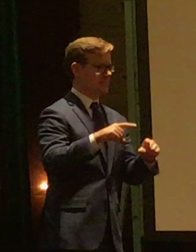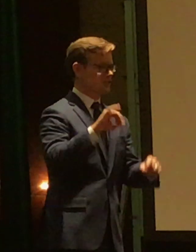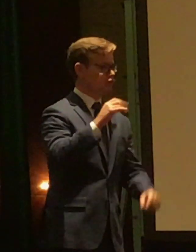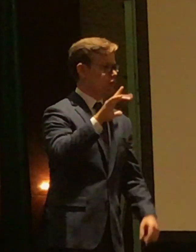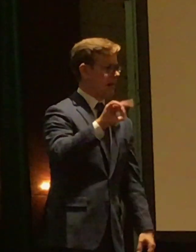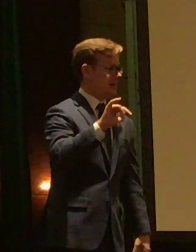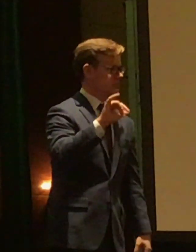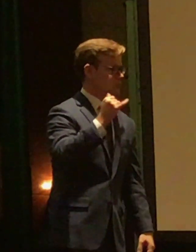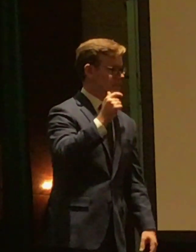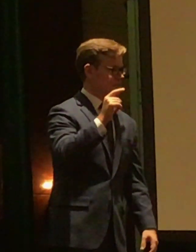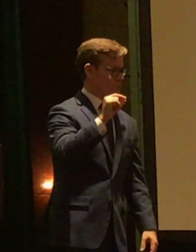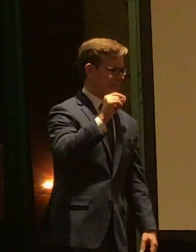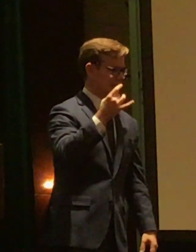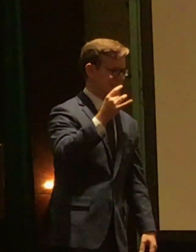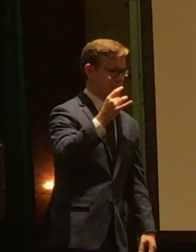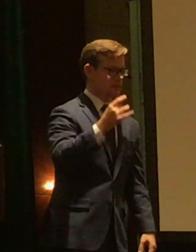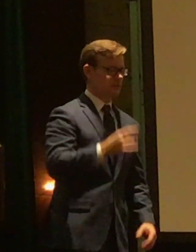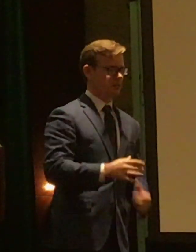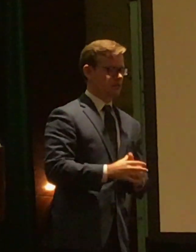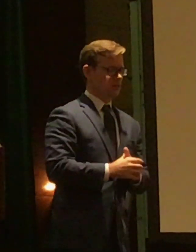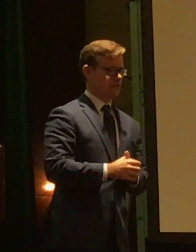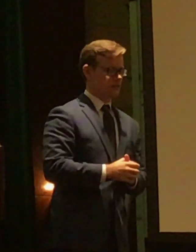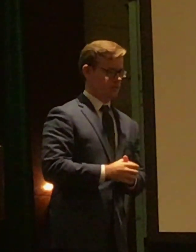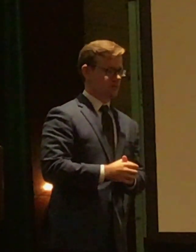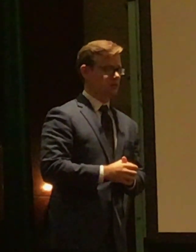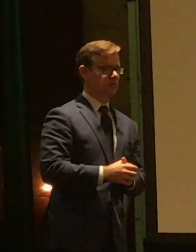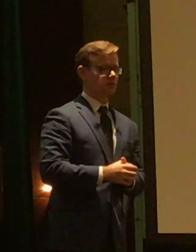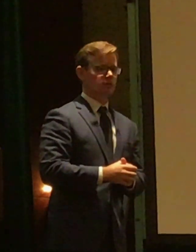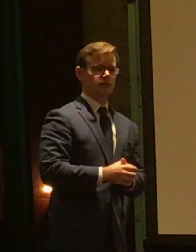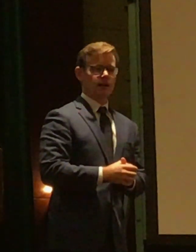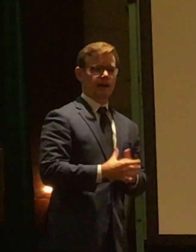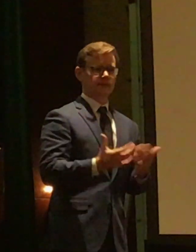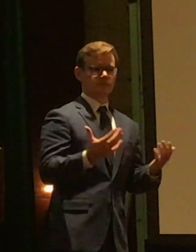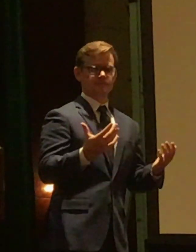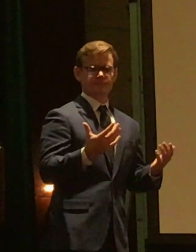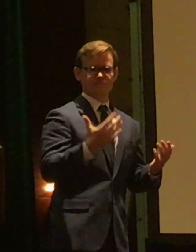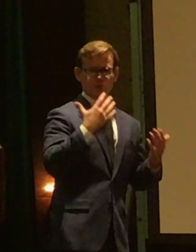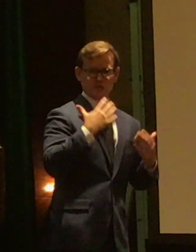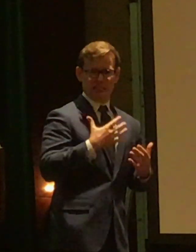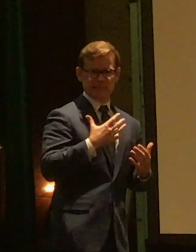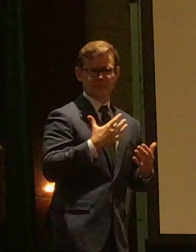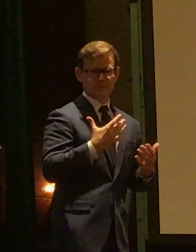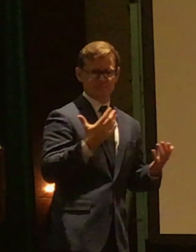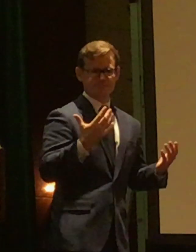the conference committee in July of 2018,